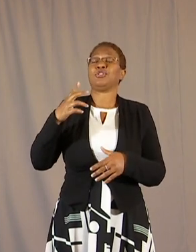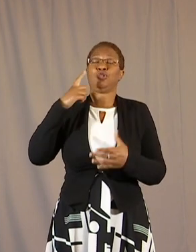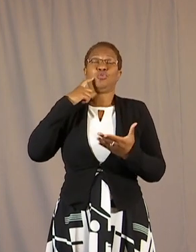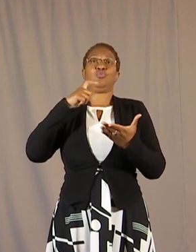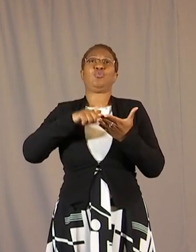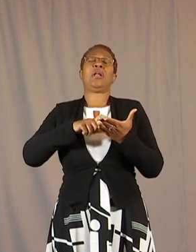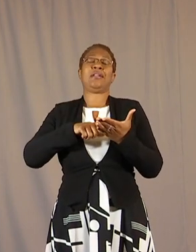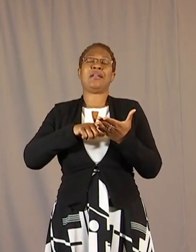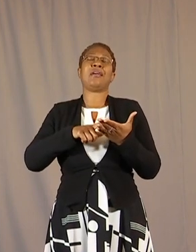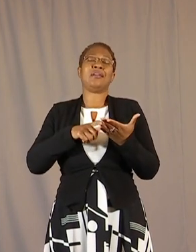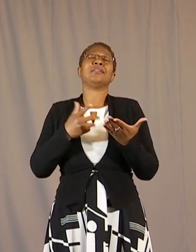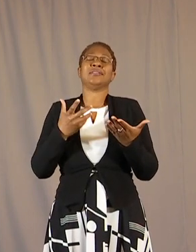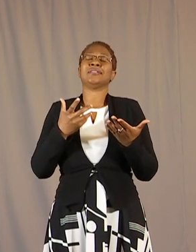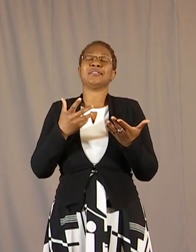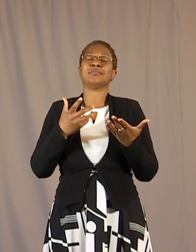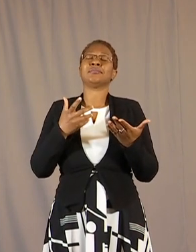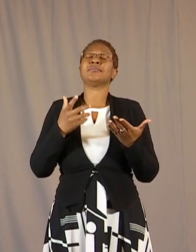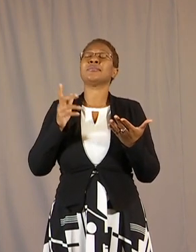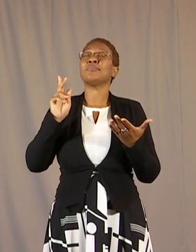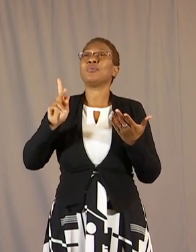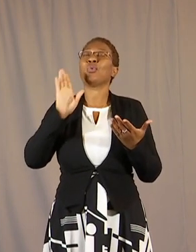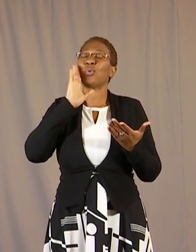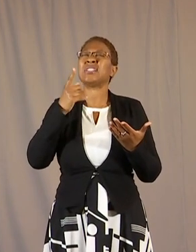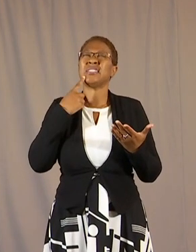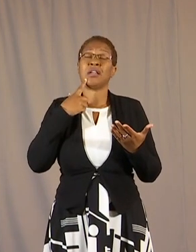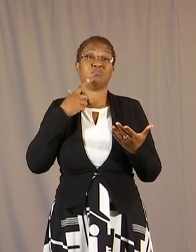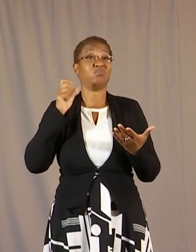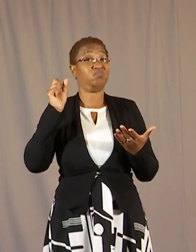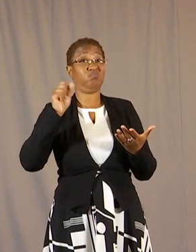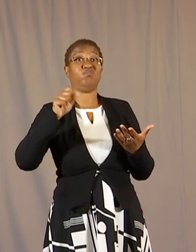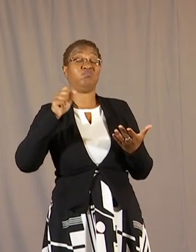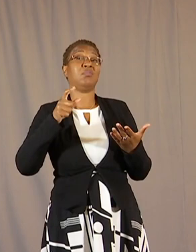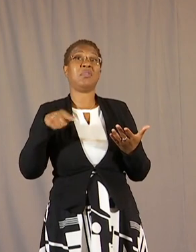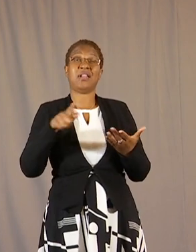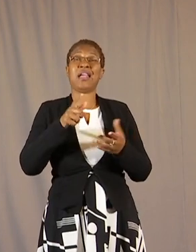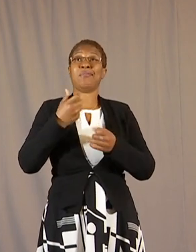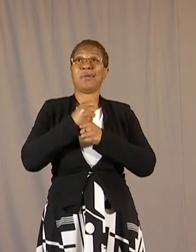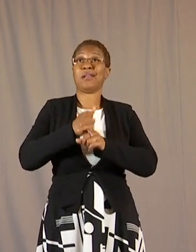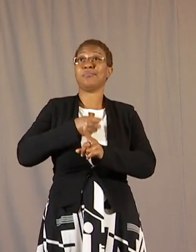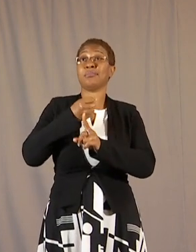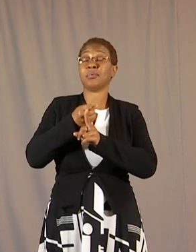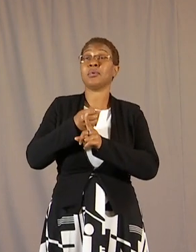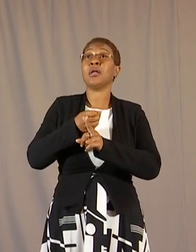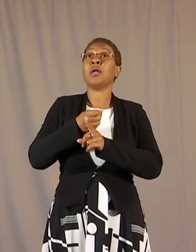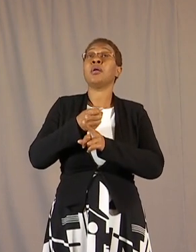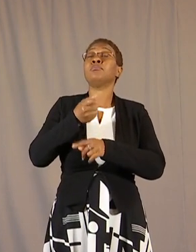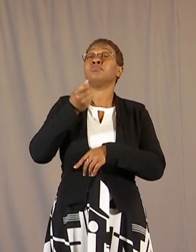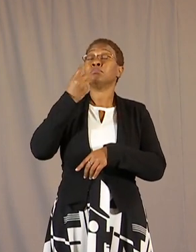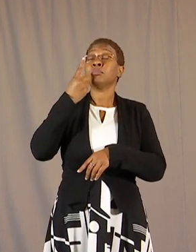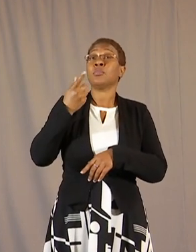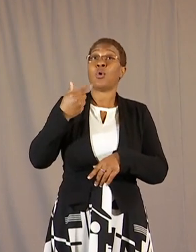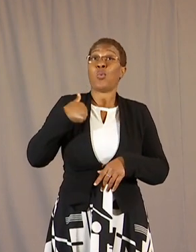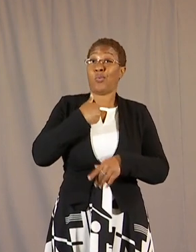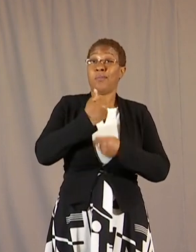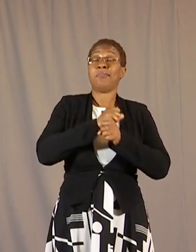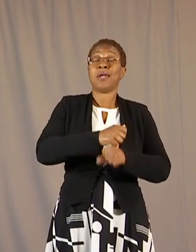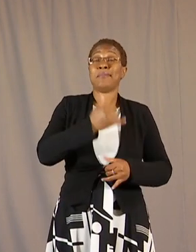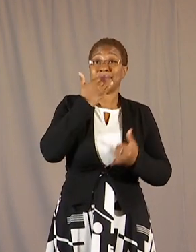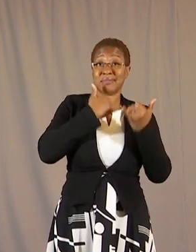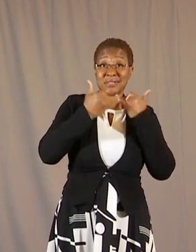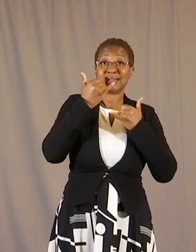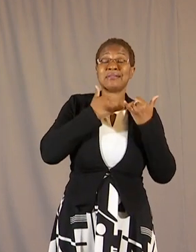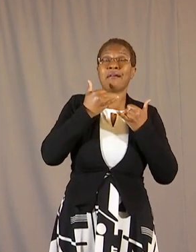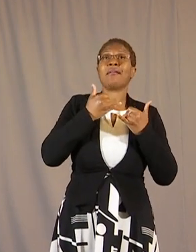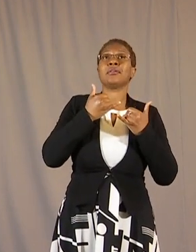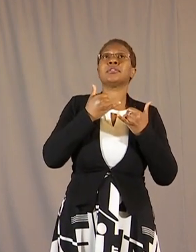is that it was very adaptable. We were willing and able to make mistakes along the way and continue to push forward.